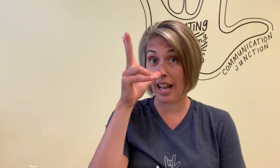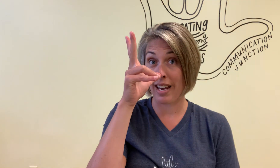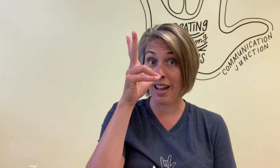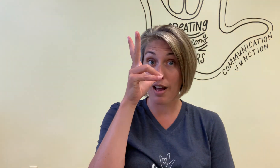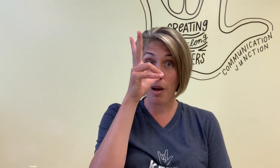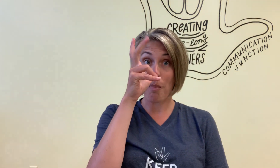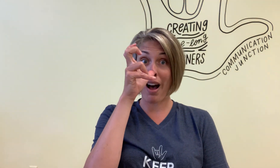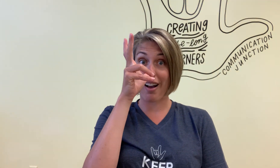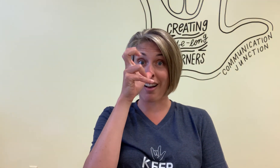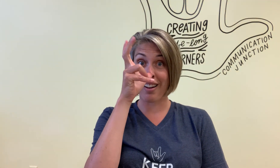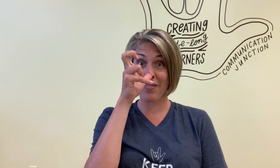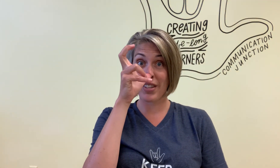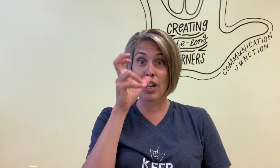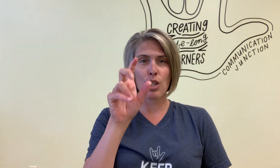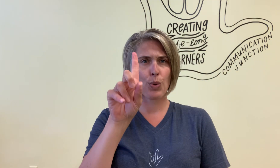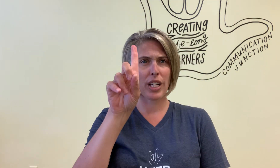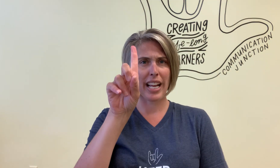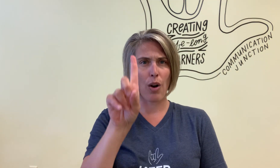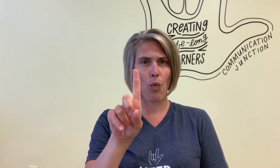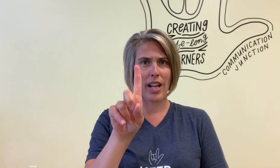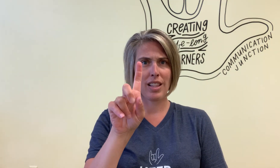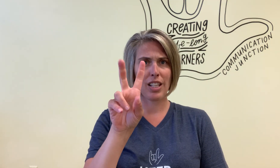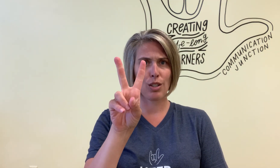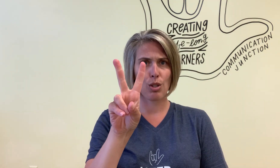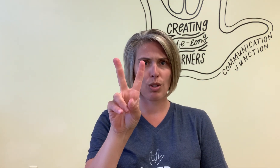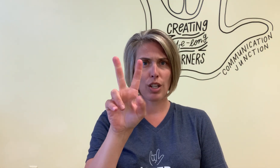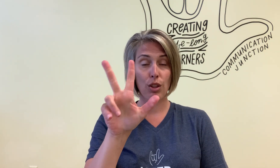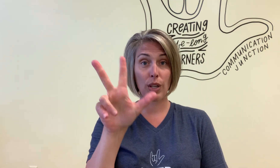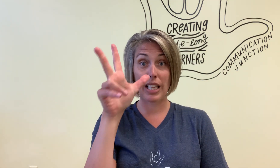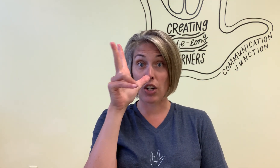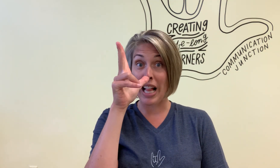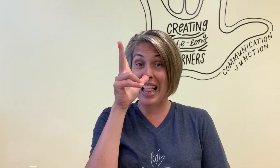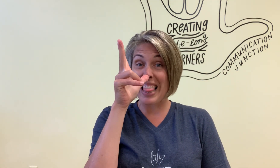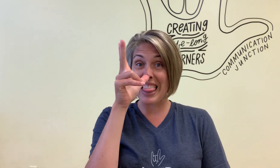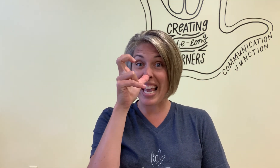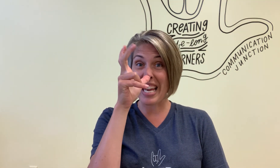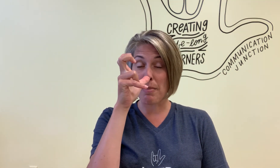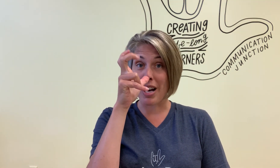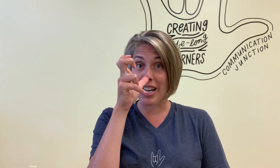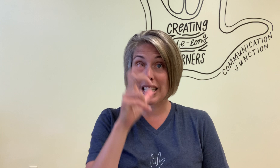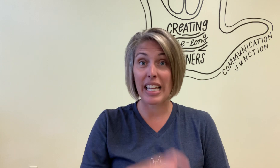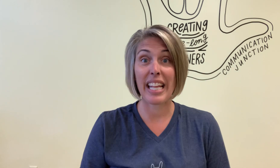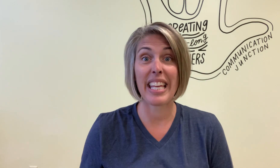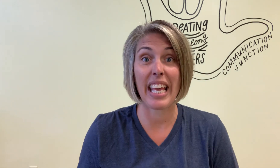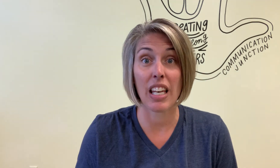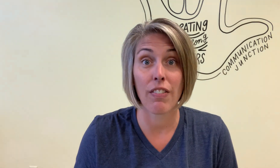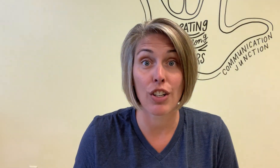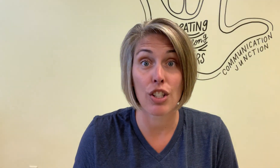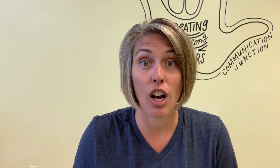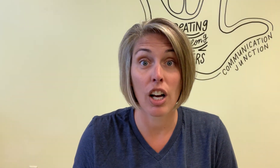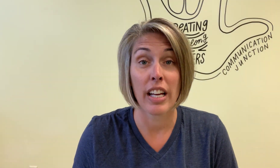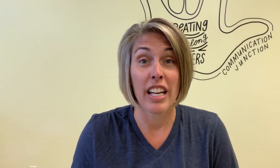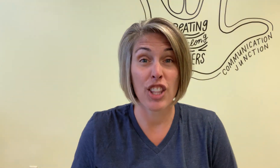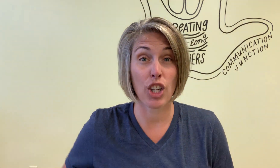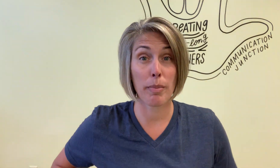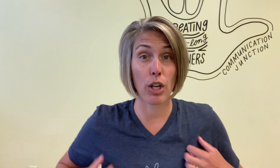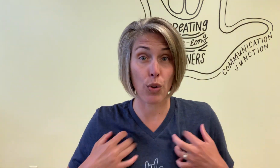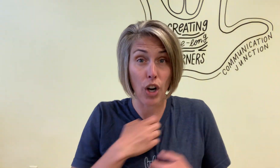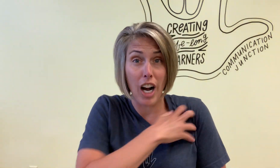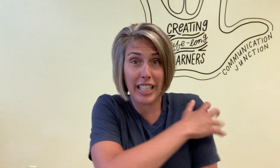sign bug. So we're gonna count 1 little, 2 little, 3 little ladybugs. And at the end of our song, they're gonna be crawling